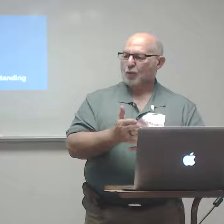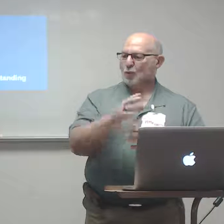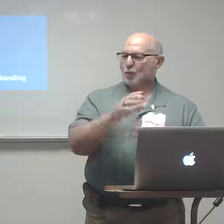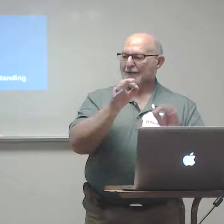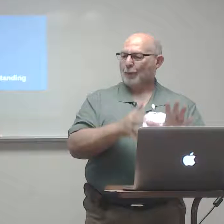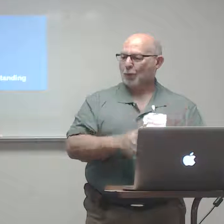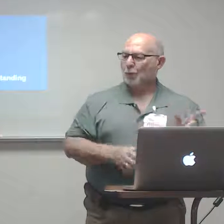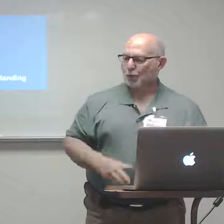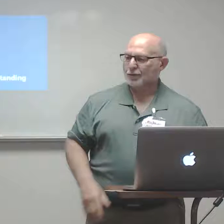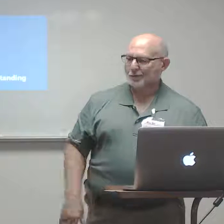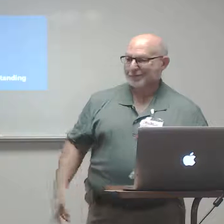through interpreter.